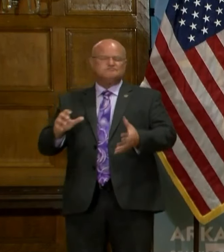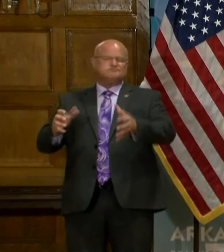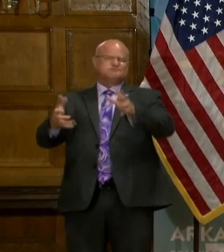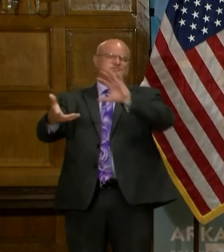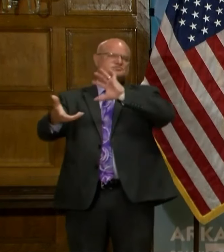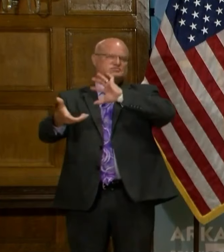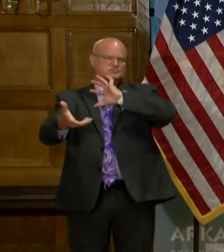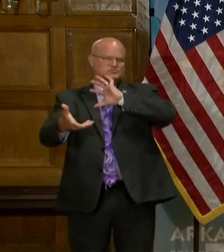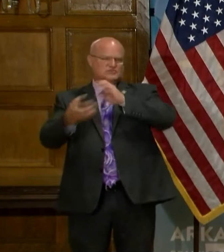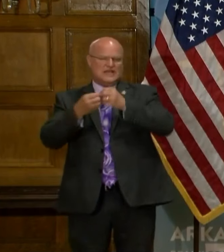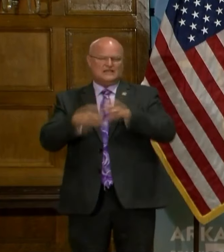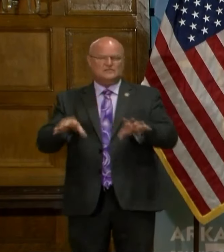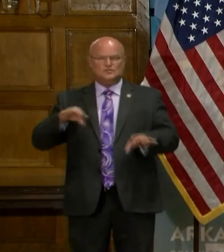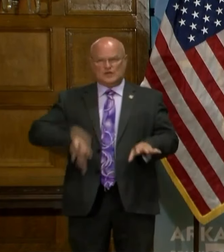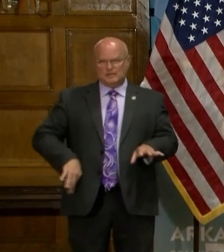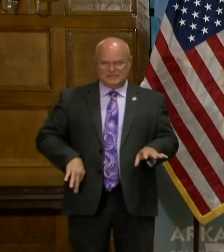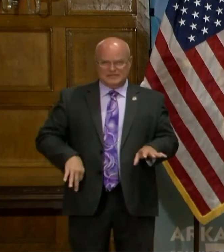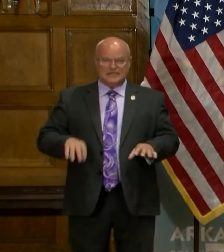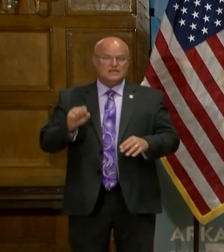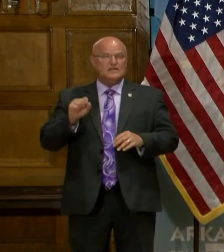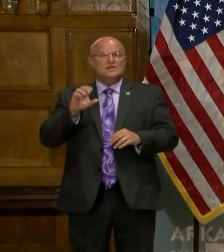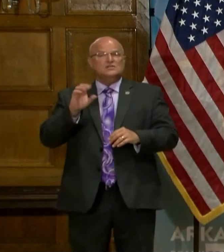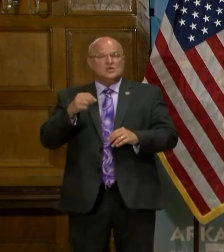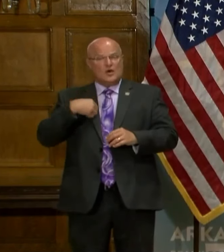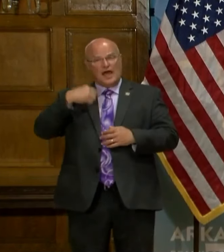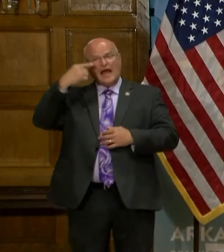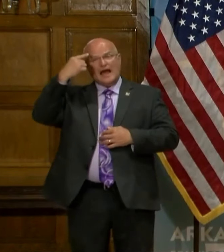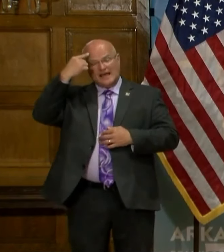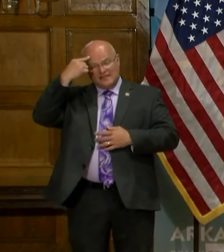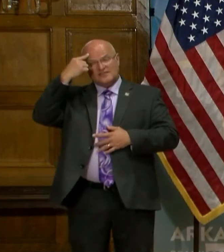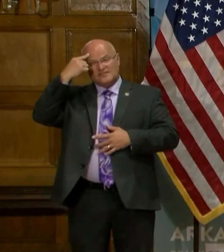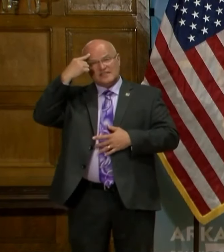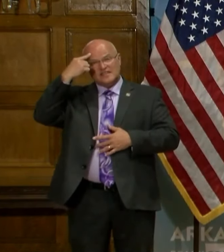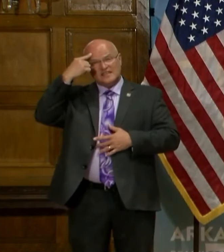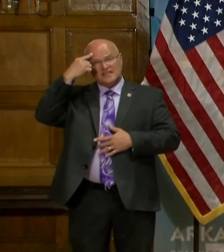in shambles and lose credibility. Now, I think this